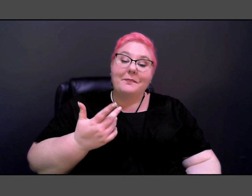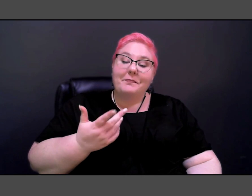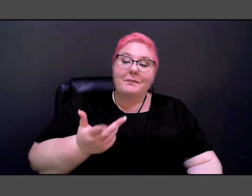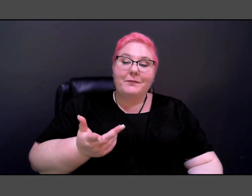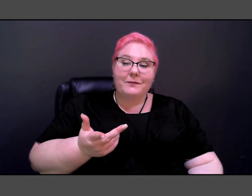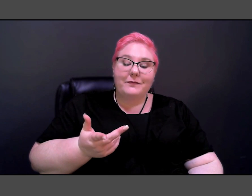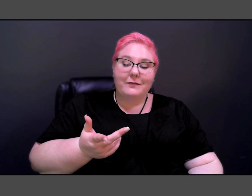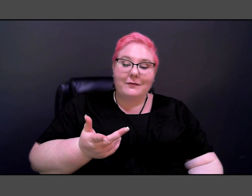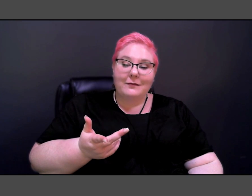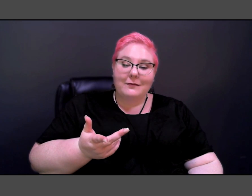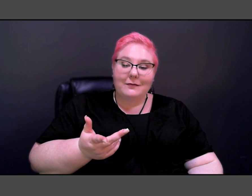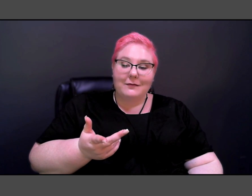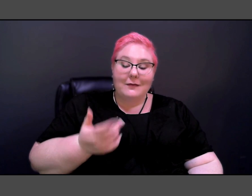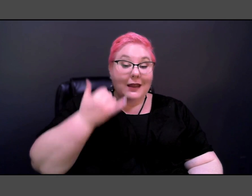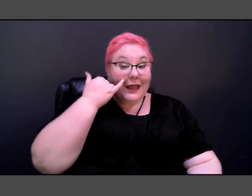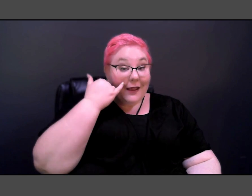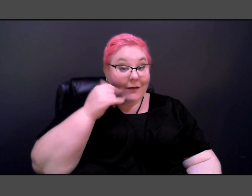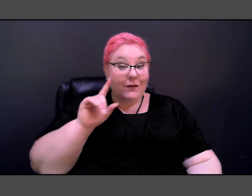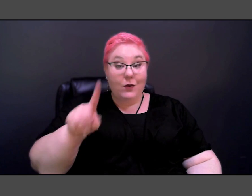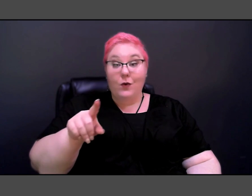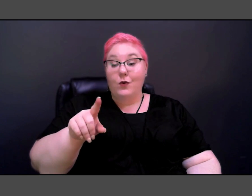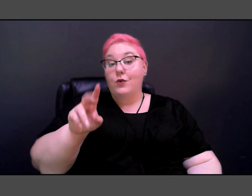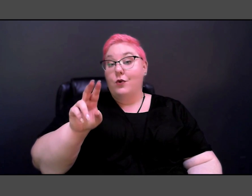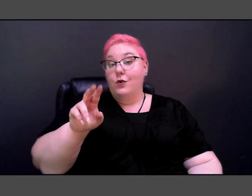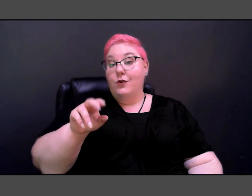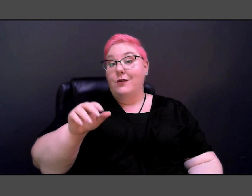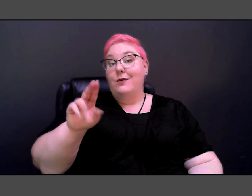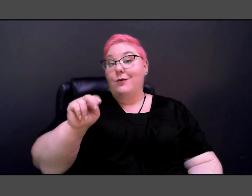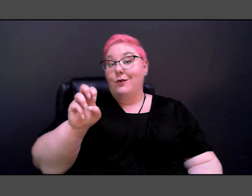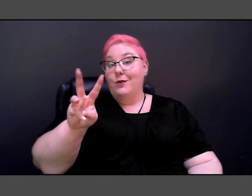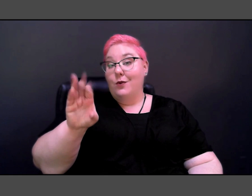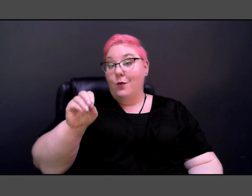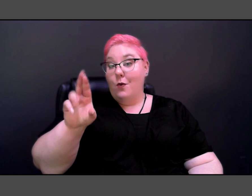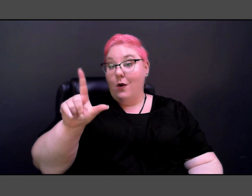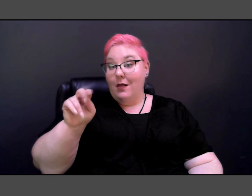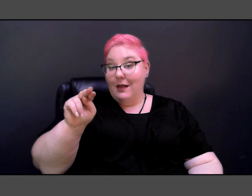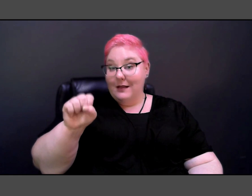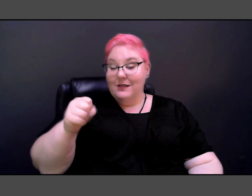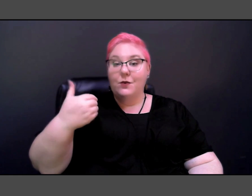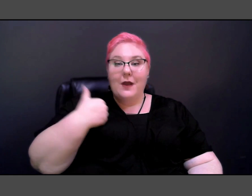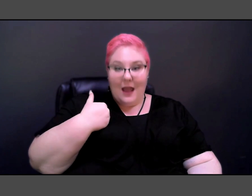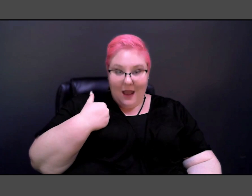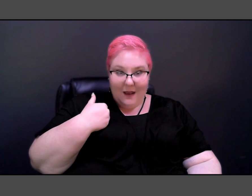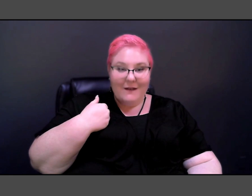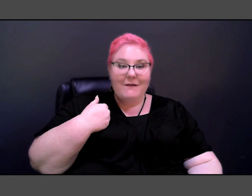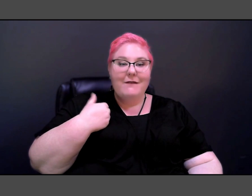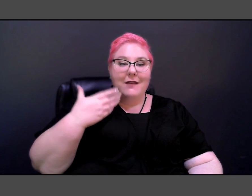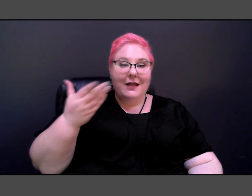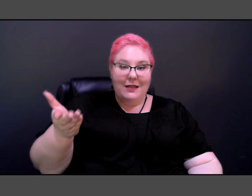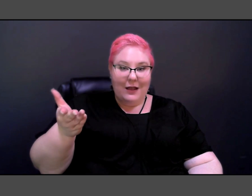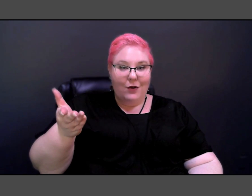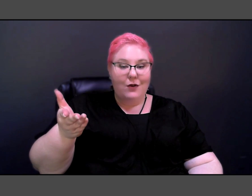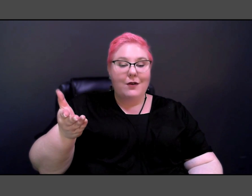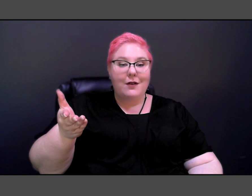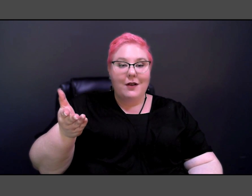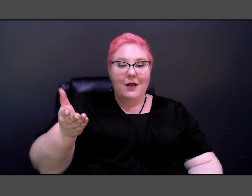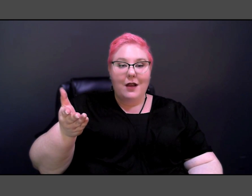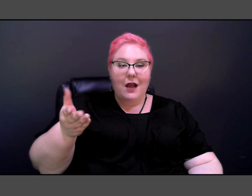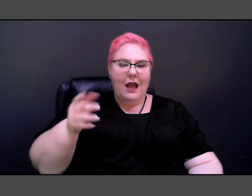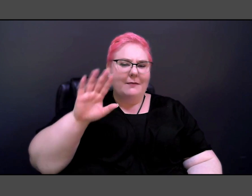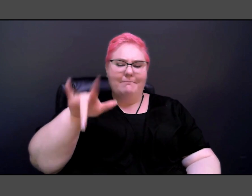if you go to New Orleans, we also have the Jean Lafitte. It's right there in the heart of